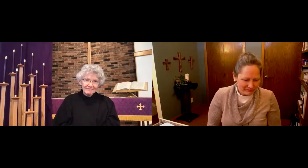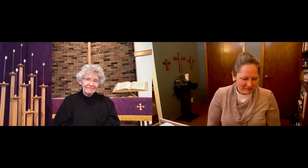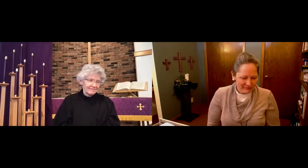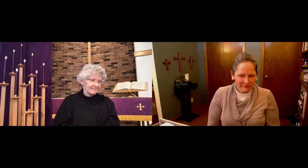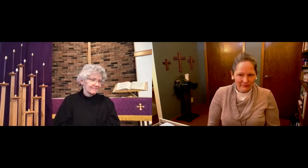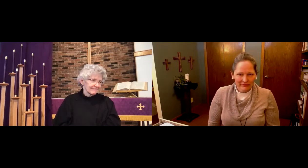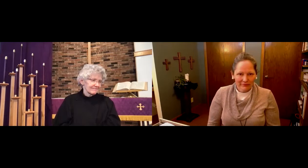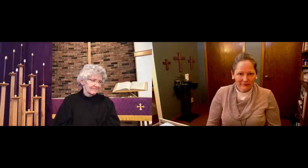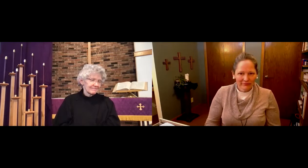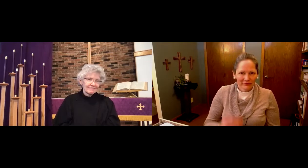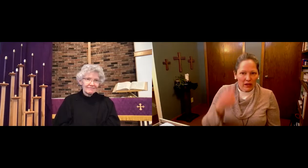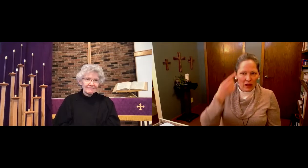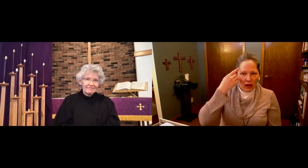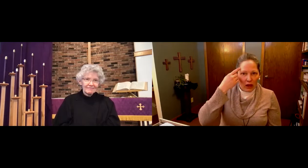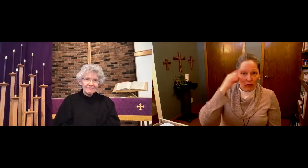world around us.